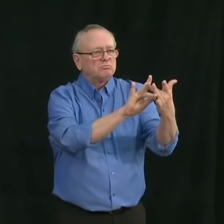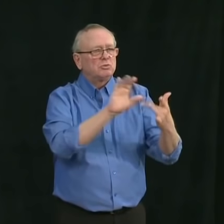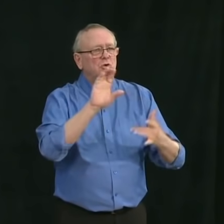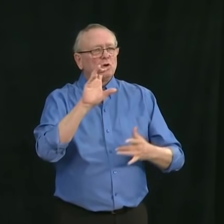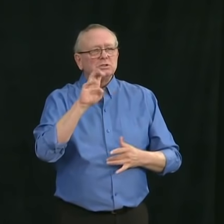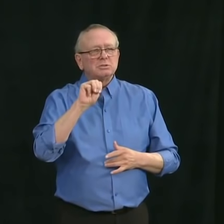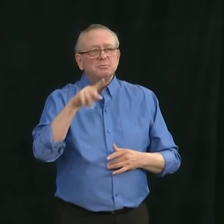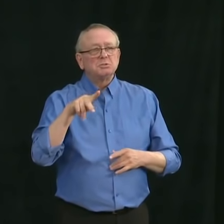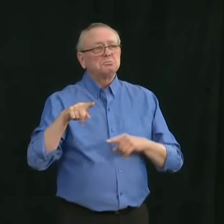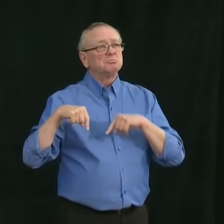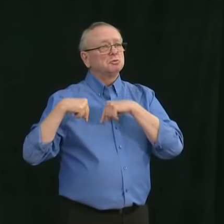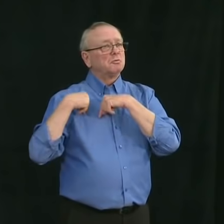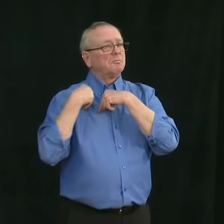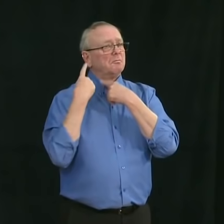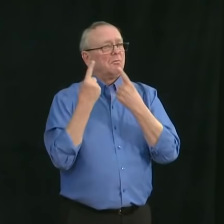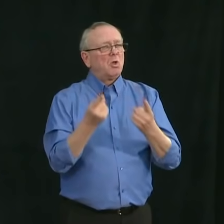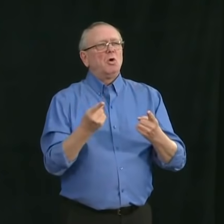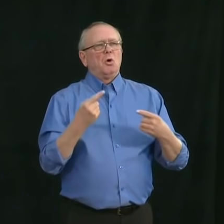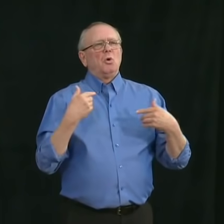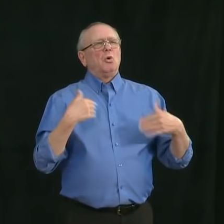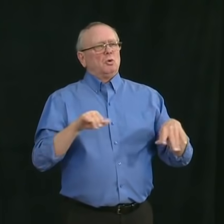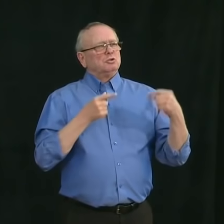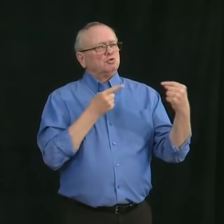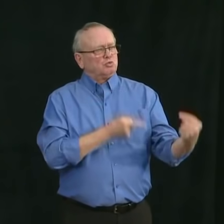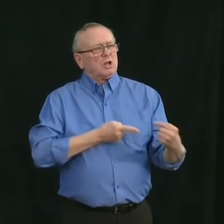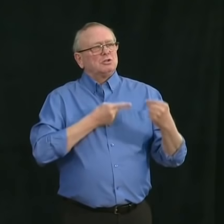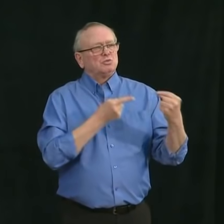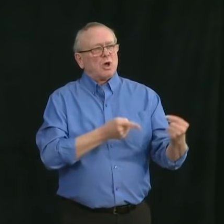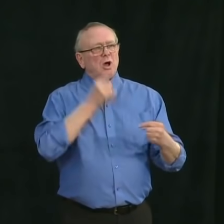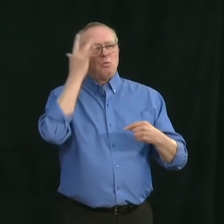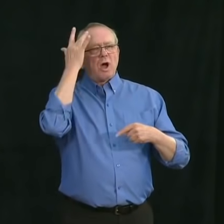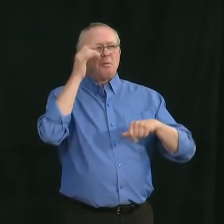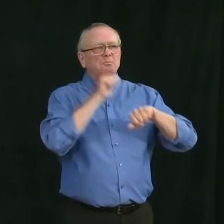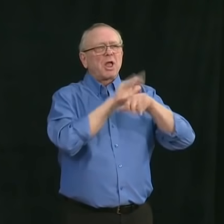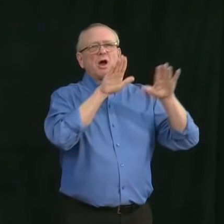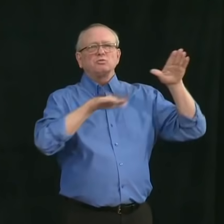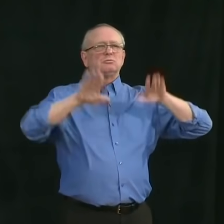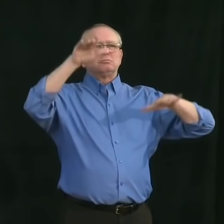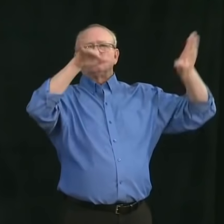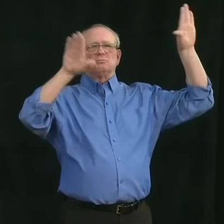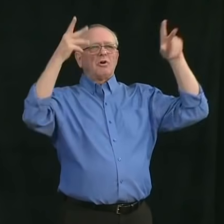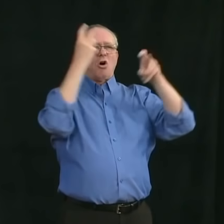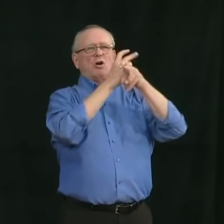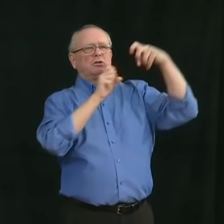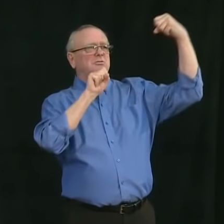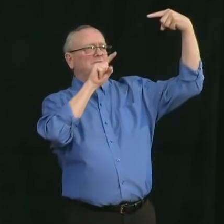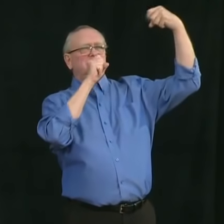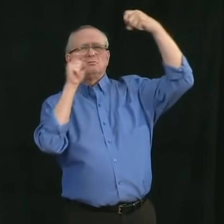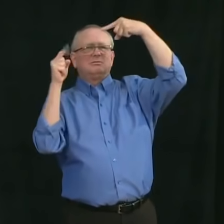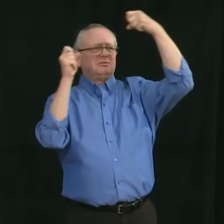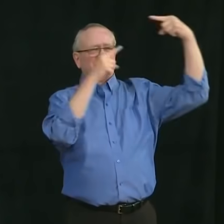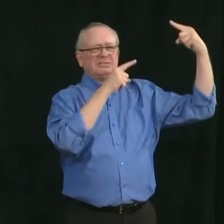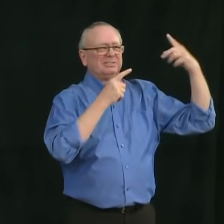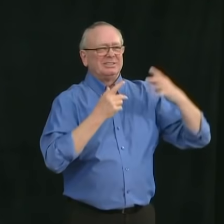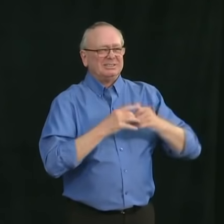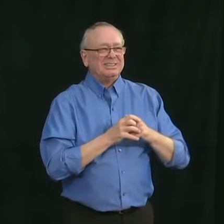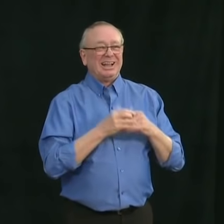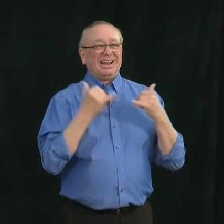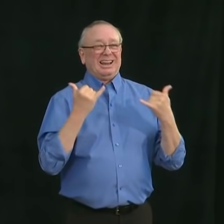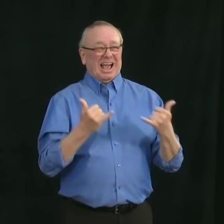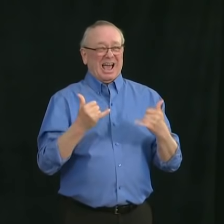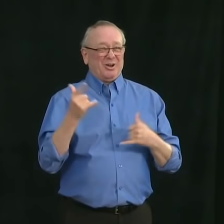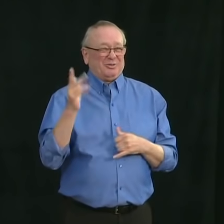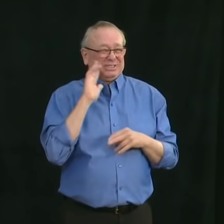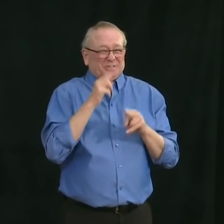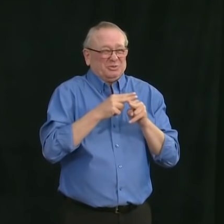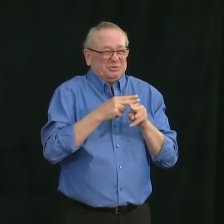terrain in this area. They are close to getting licensing for a radio system, which the RCMP will help in the short and it'll